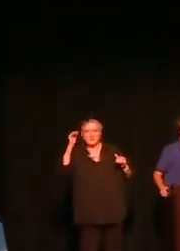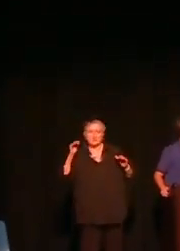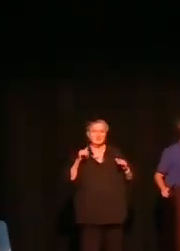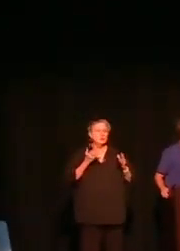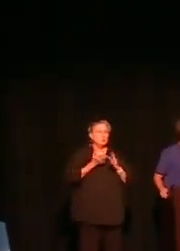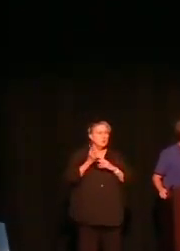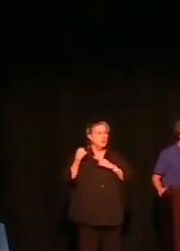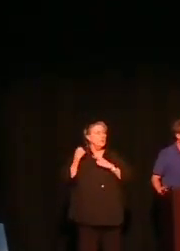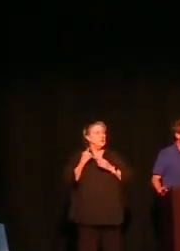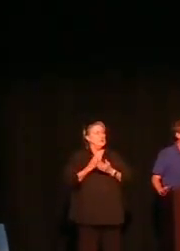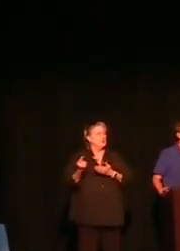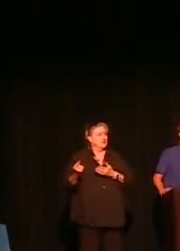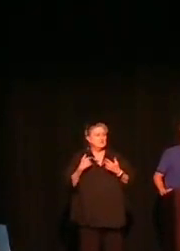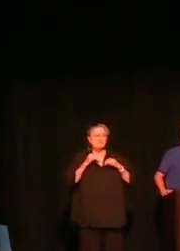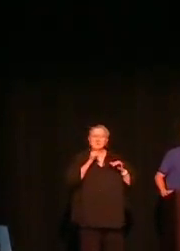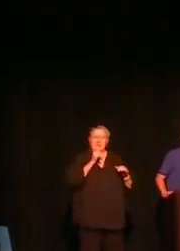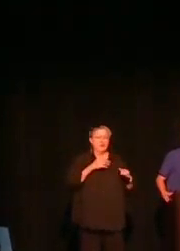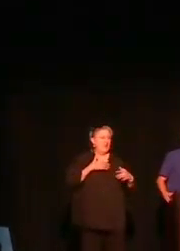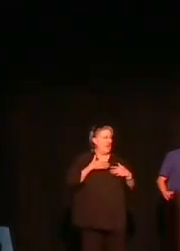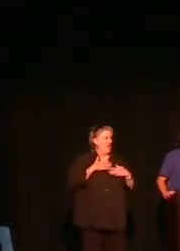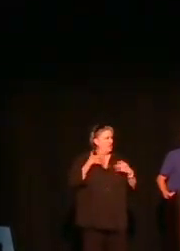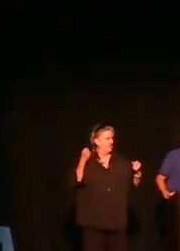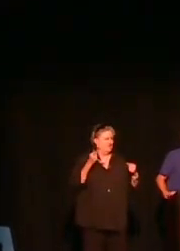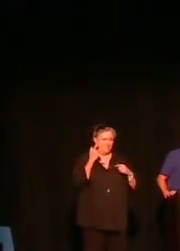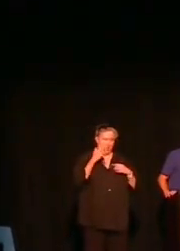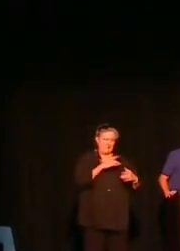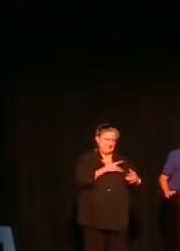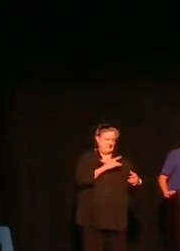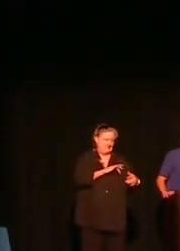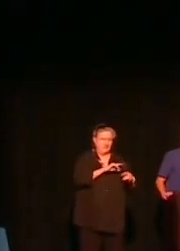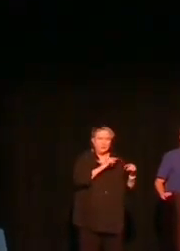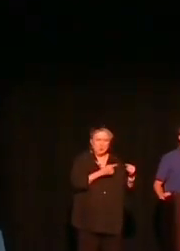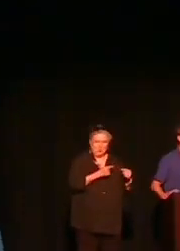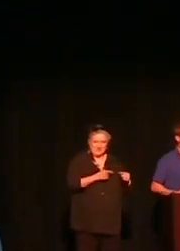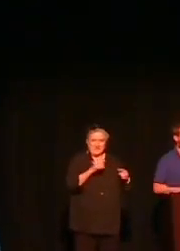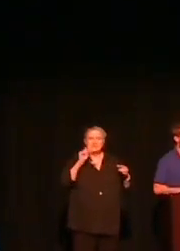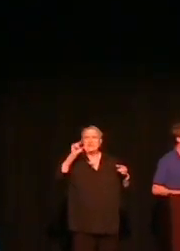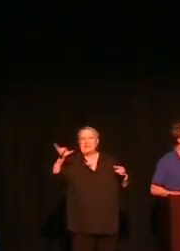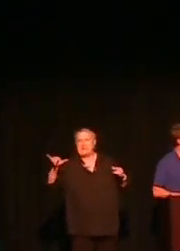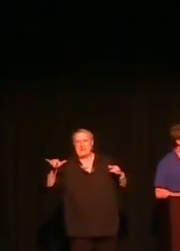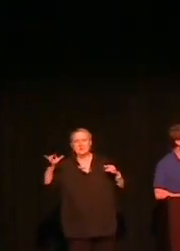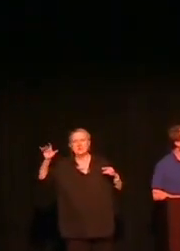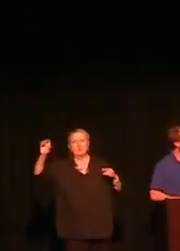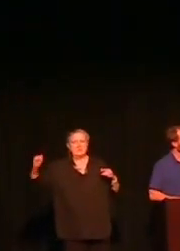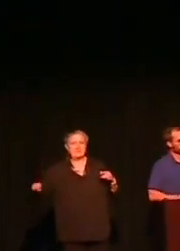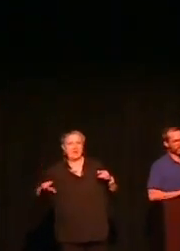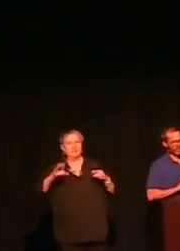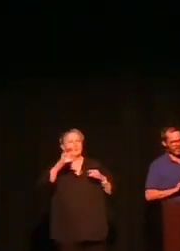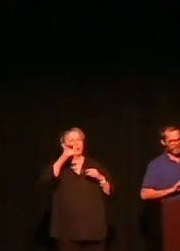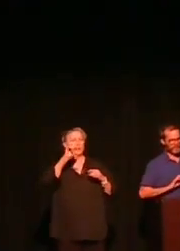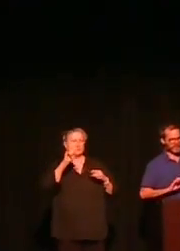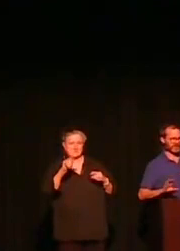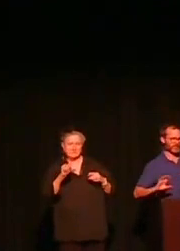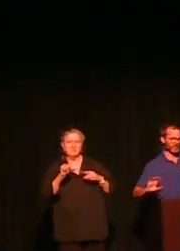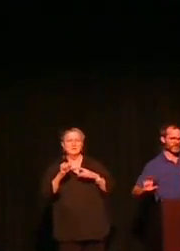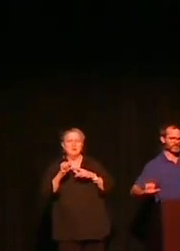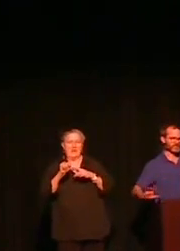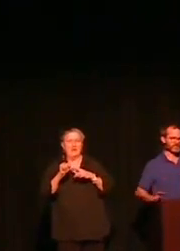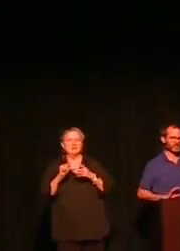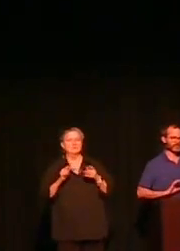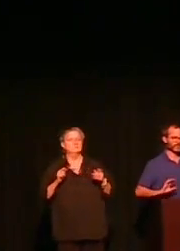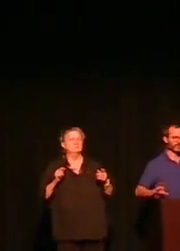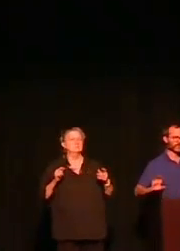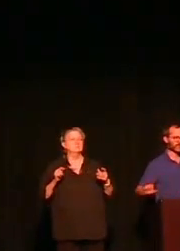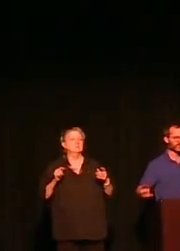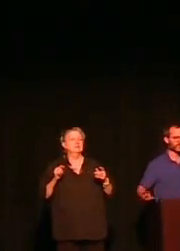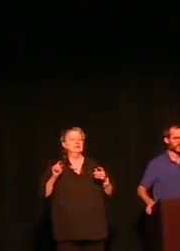week. It was still unhealthy for sensitive groups into San Ynez and on the south coast. And getting worse